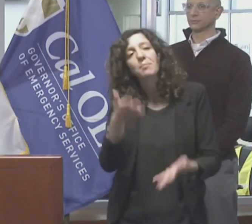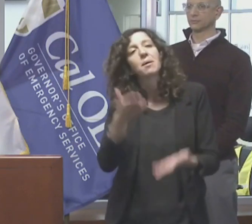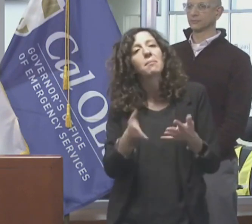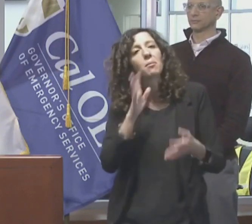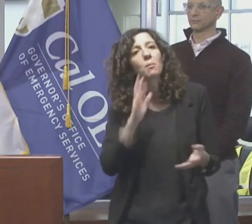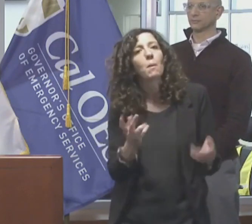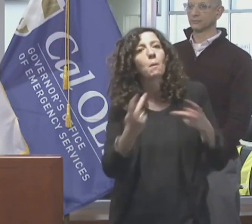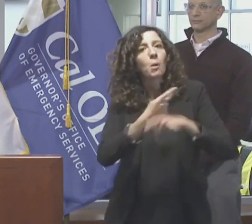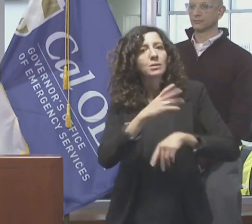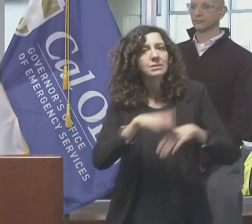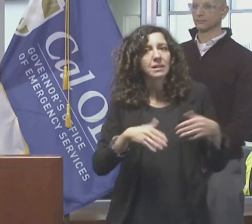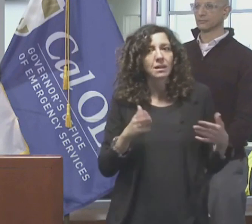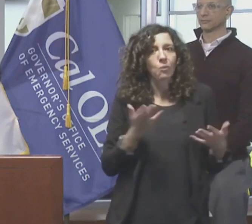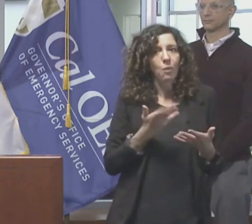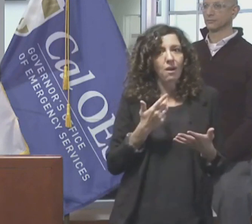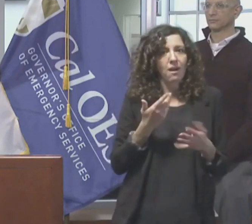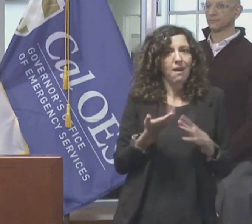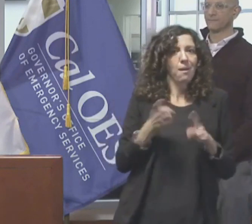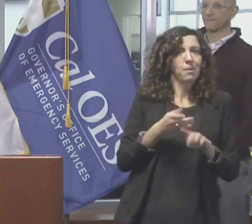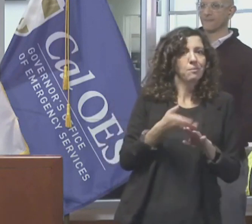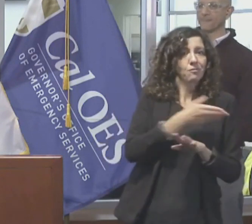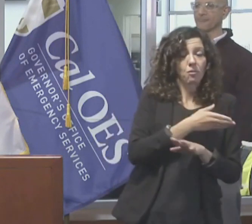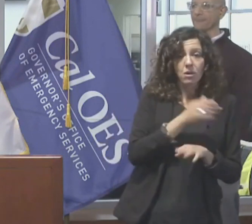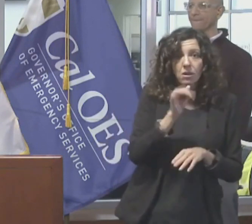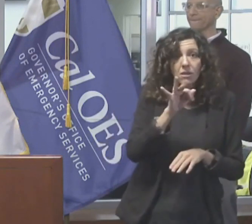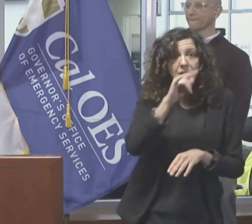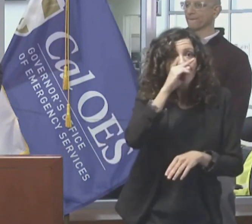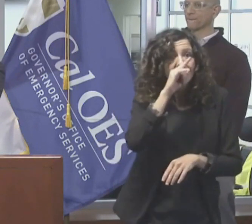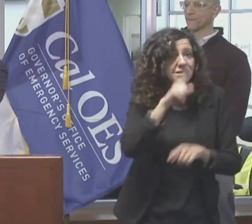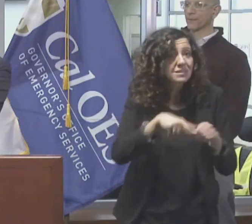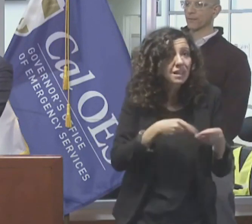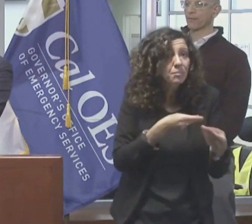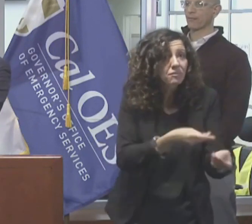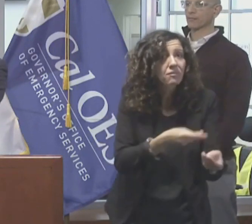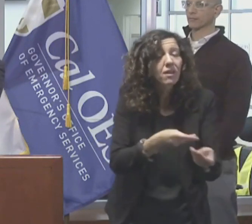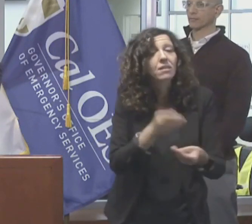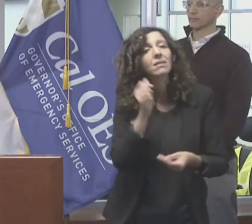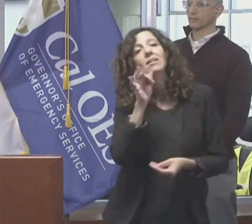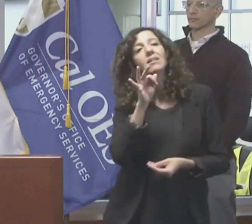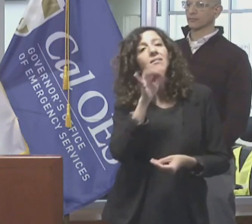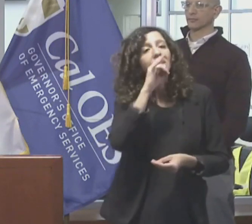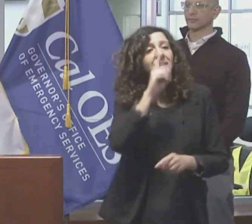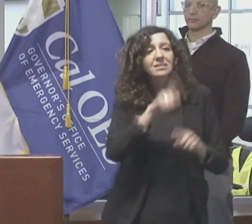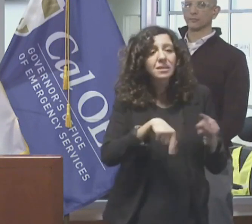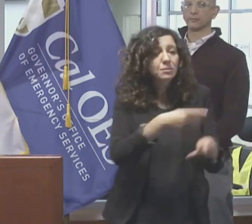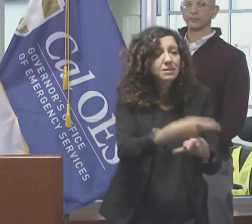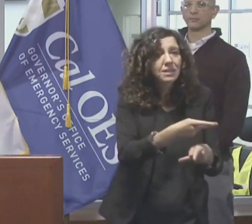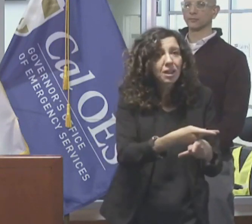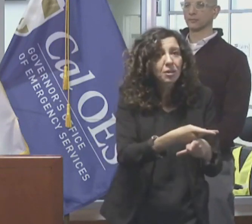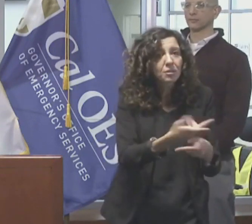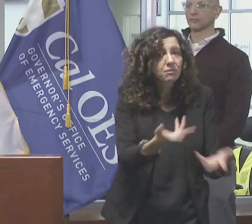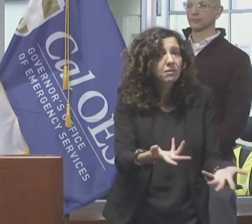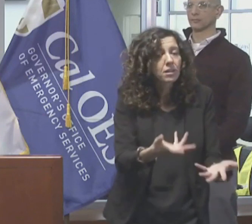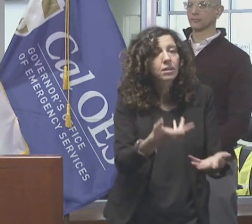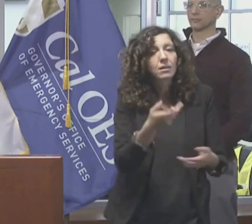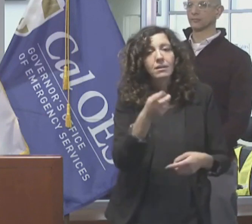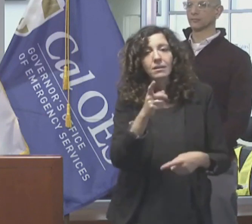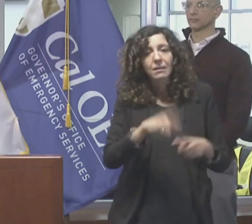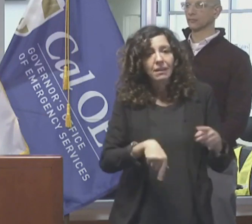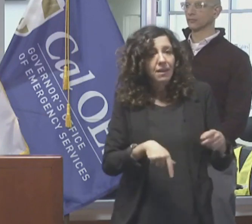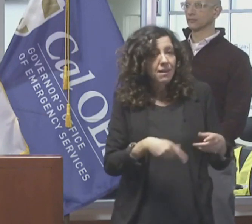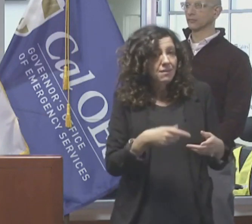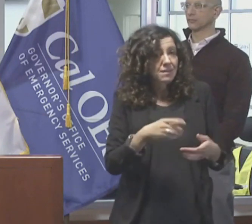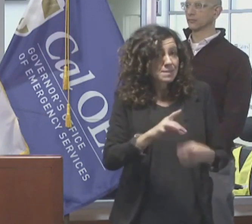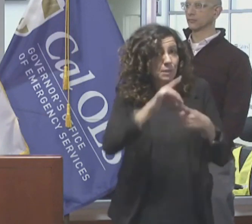feed kids, that's a health crisis. When you can't take care of kids that can't take care of themselves, can't bathe